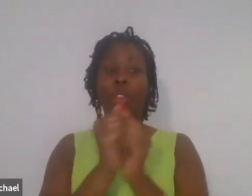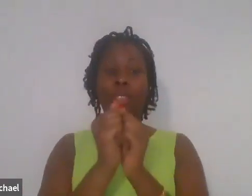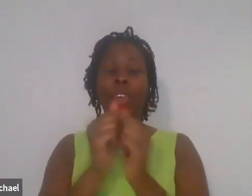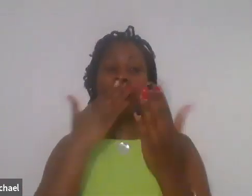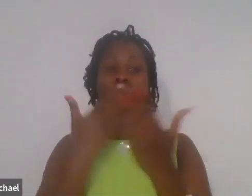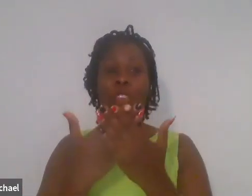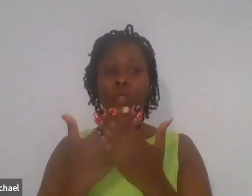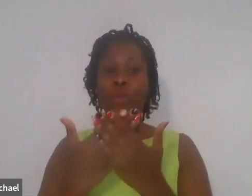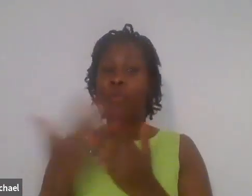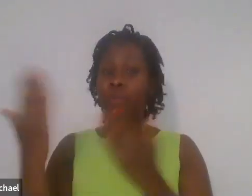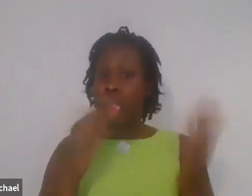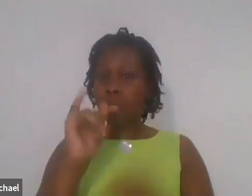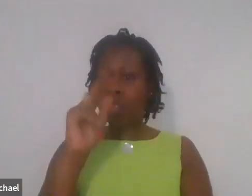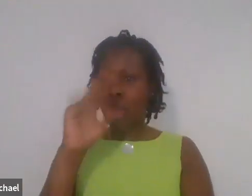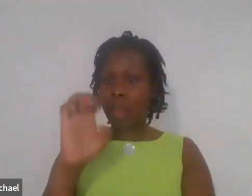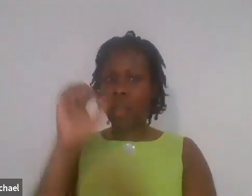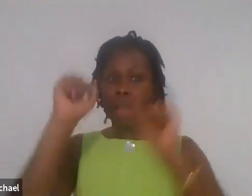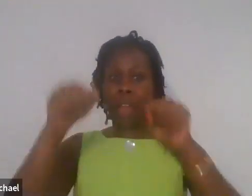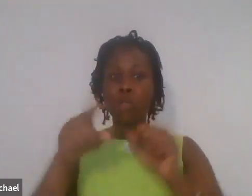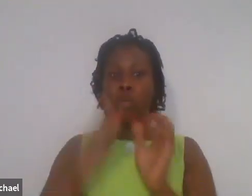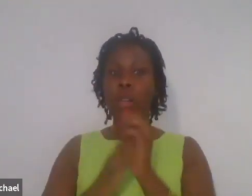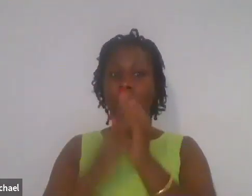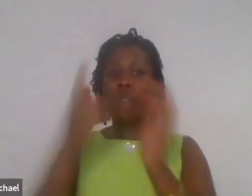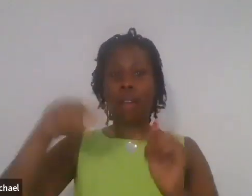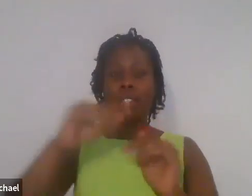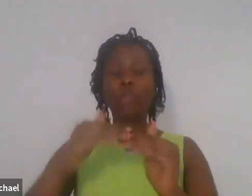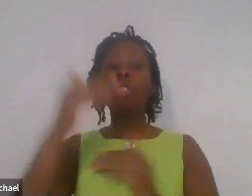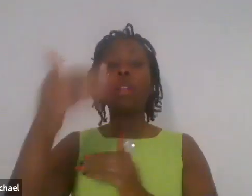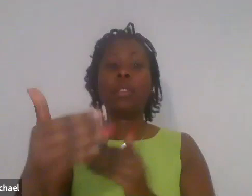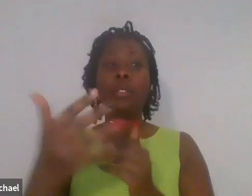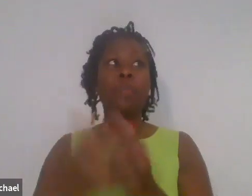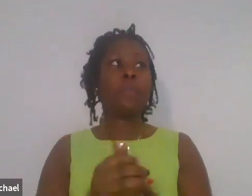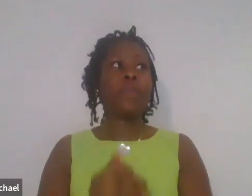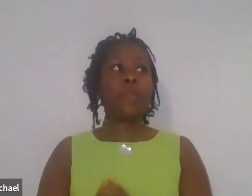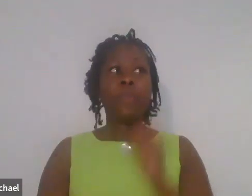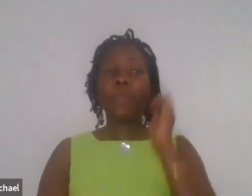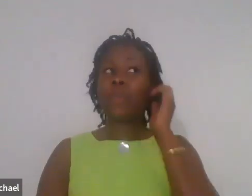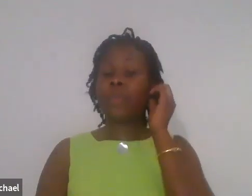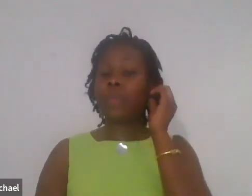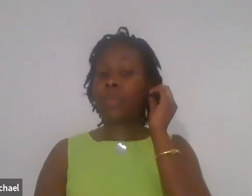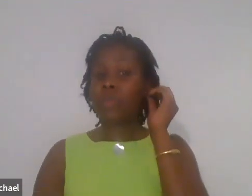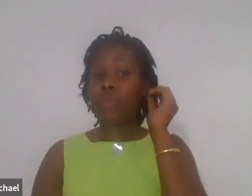discussion and deliberation. Thank you so much. So, back to the moderator.